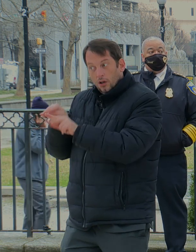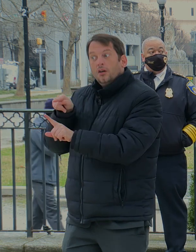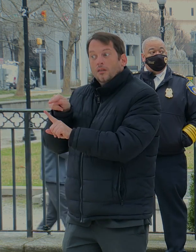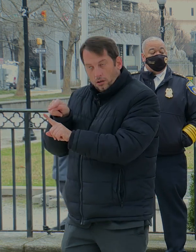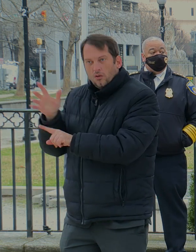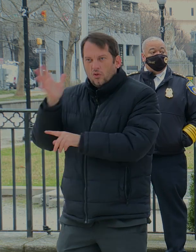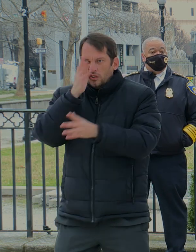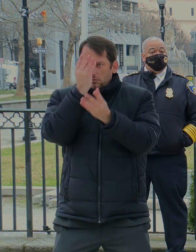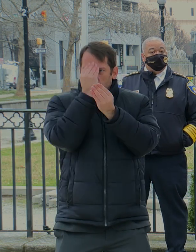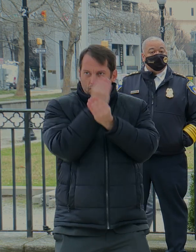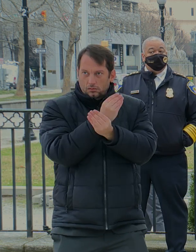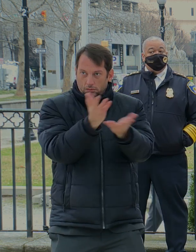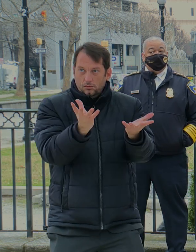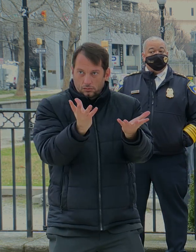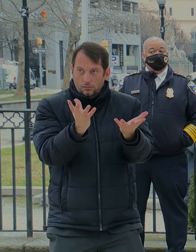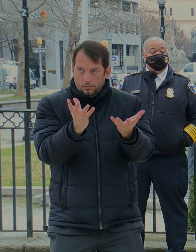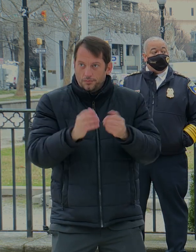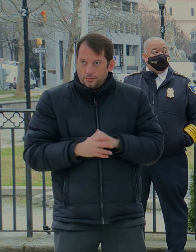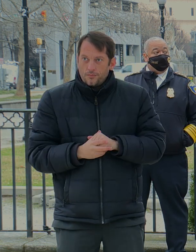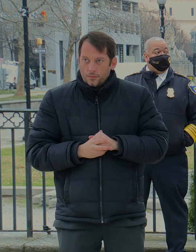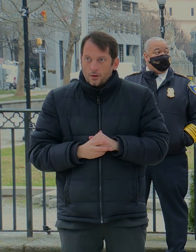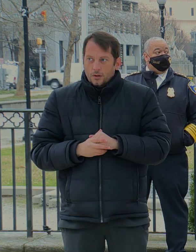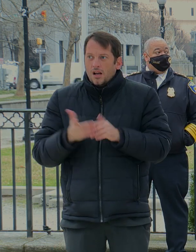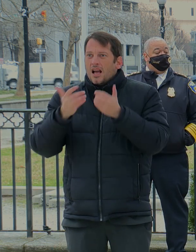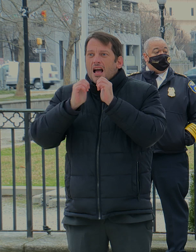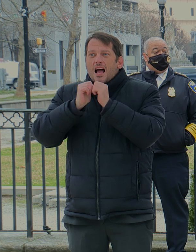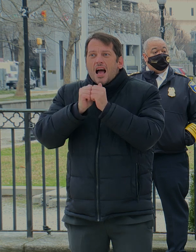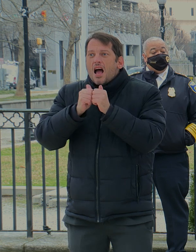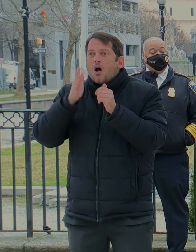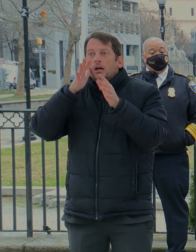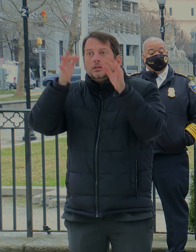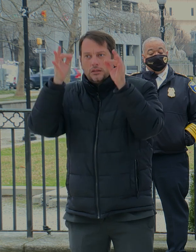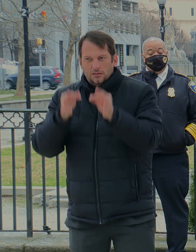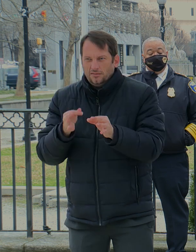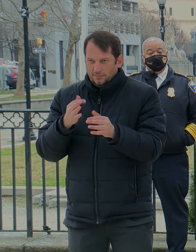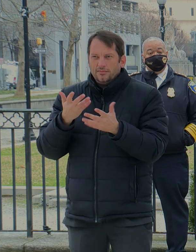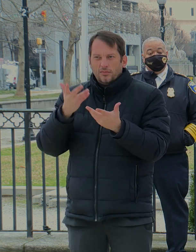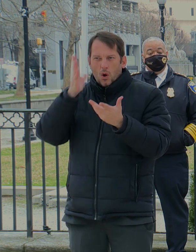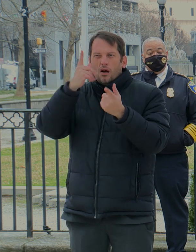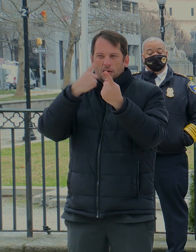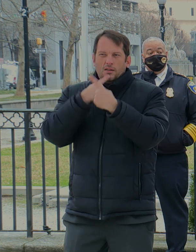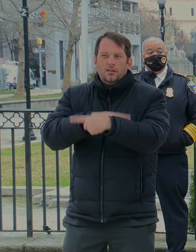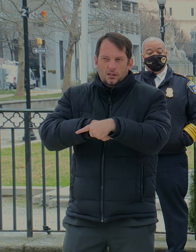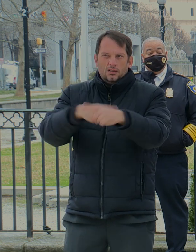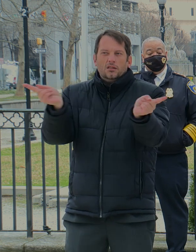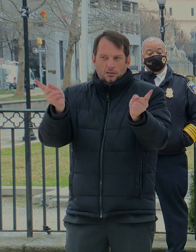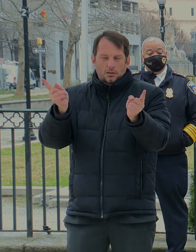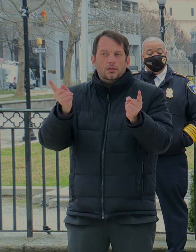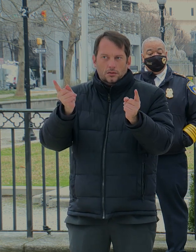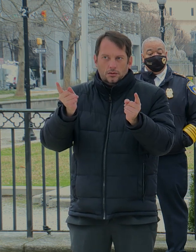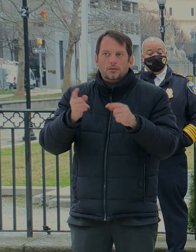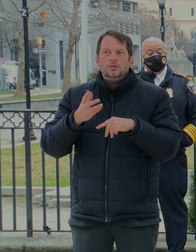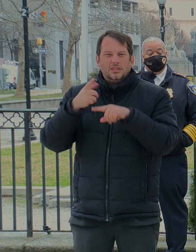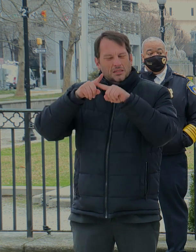how we will make that decision, what kind of things we will be saying, and that decision will come on Friday based off the data.